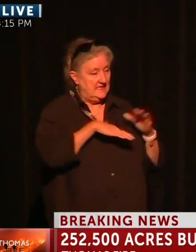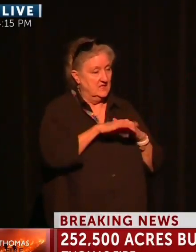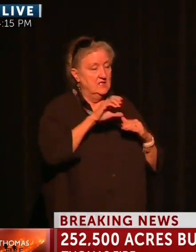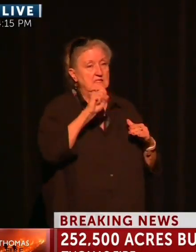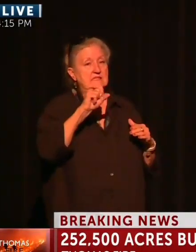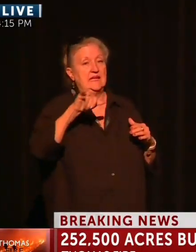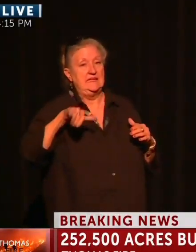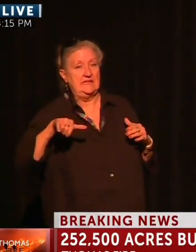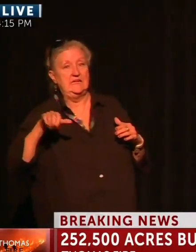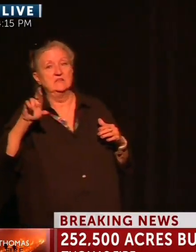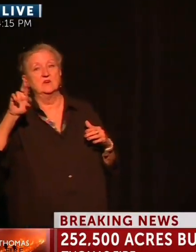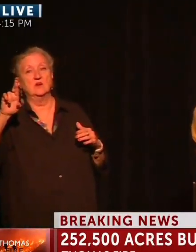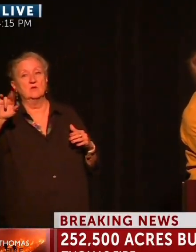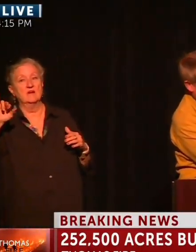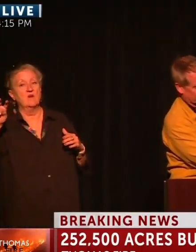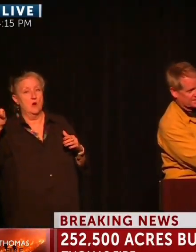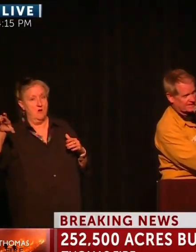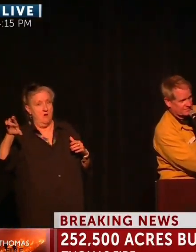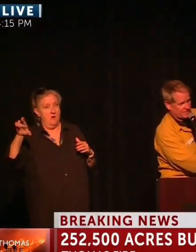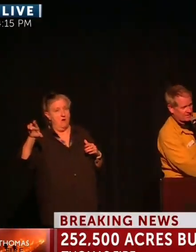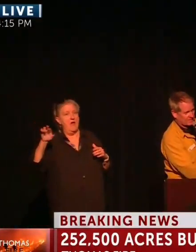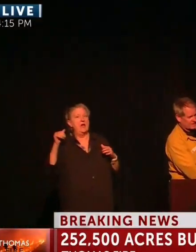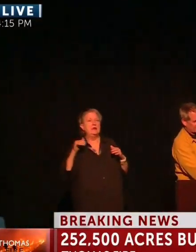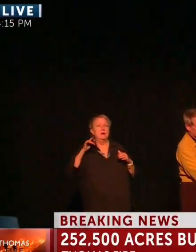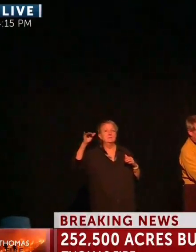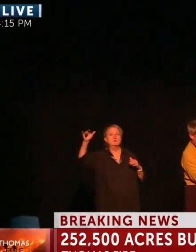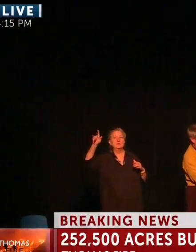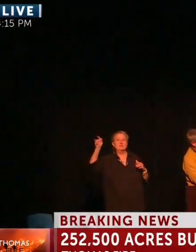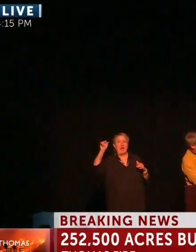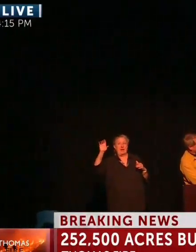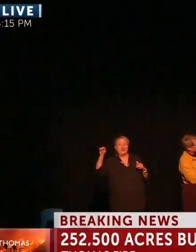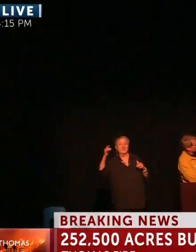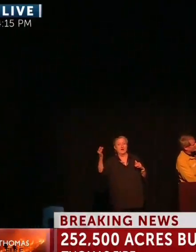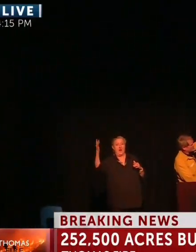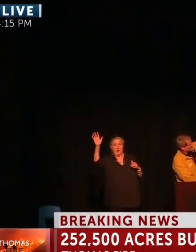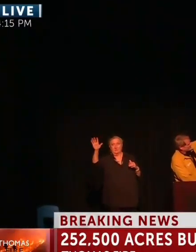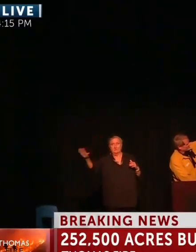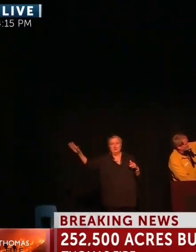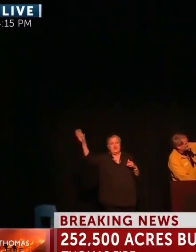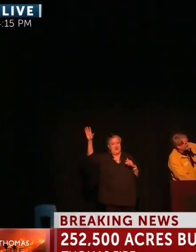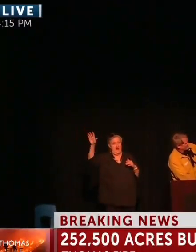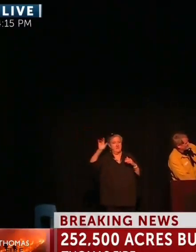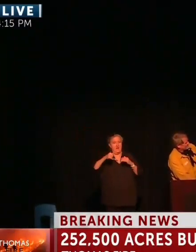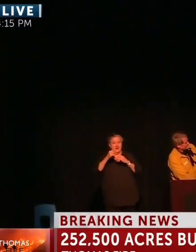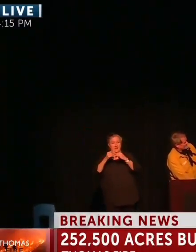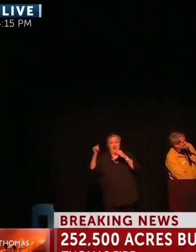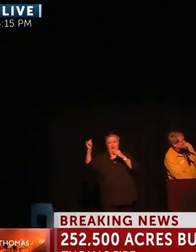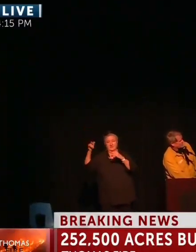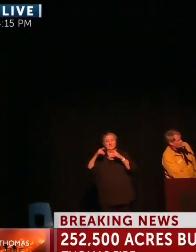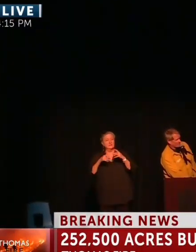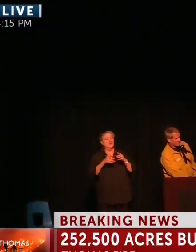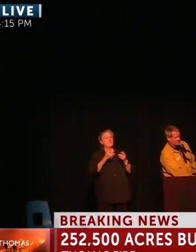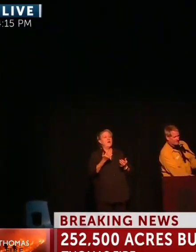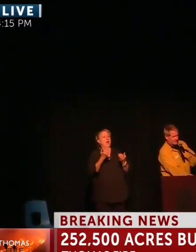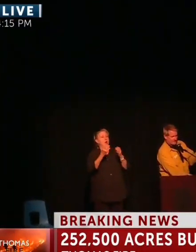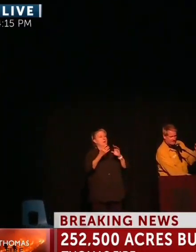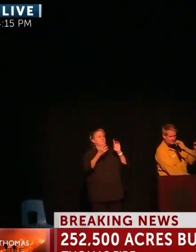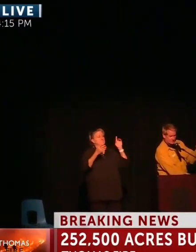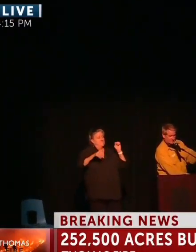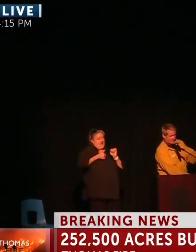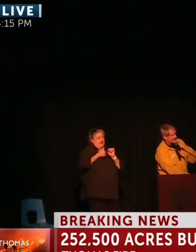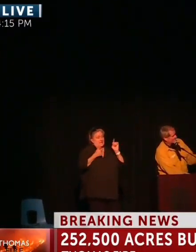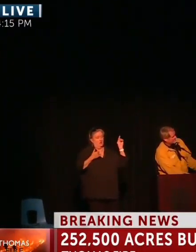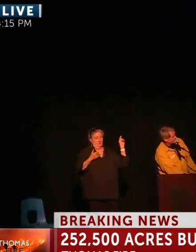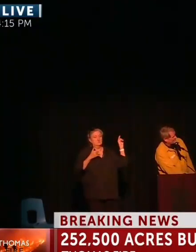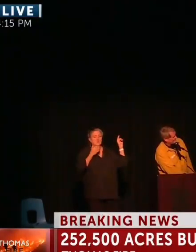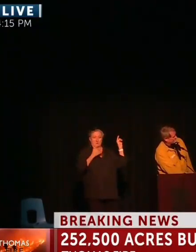River, and then up to the Zaca Fire. That line is progressing well. The little firing back here is going well.